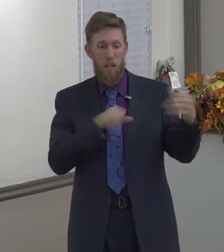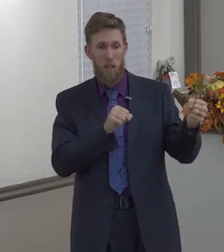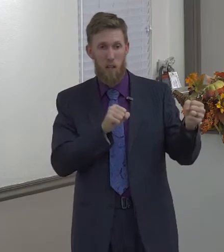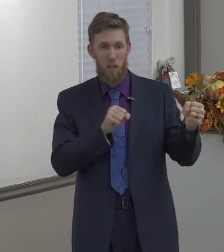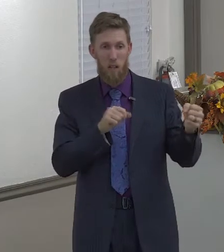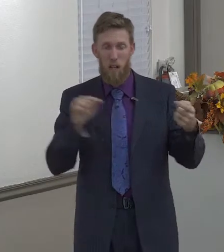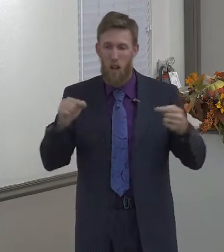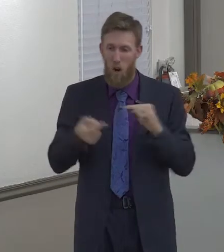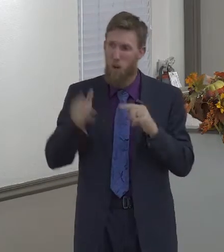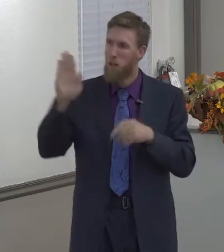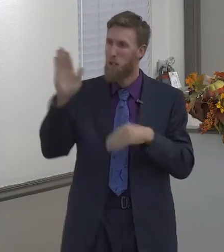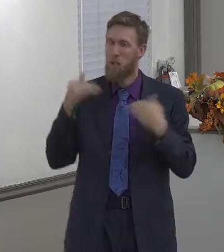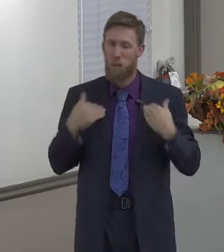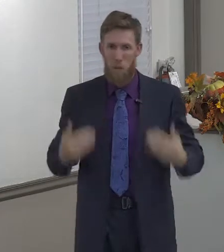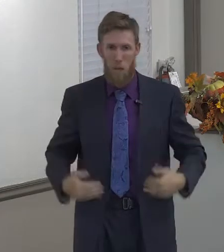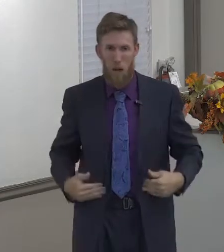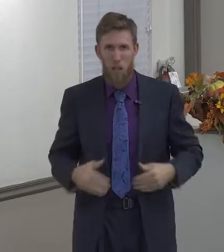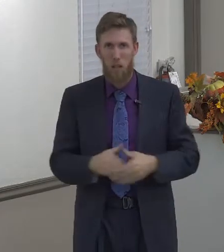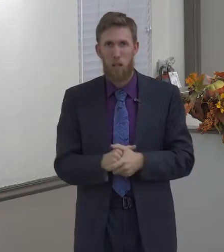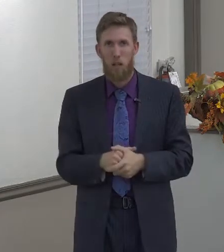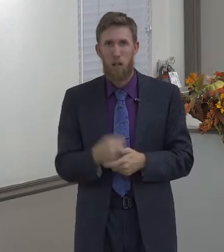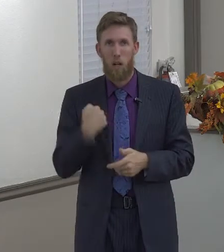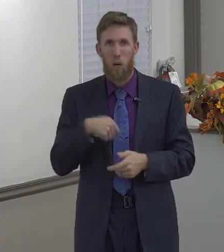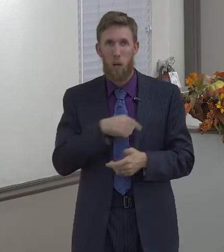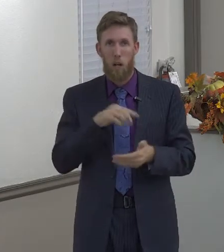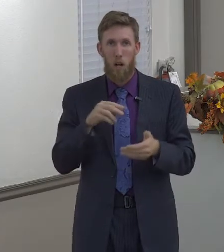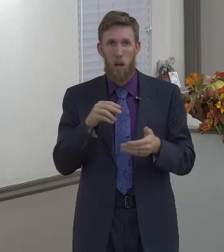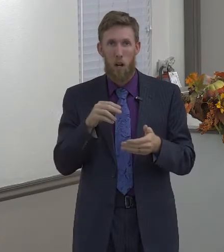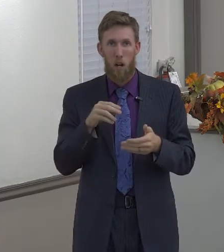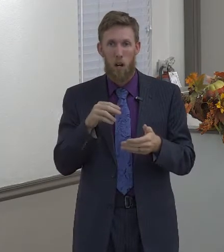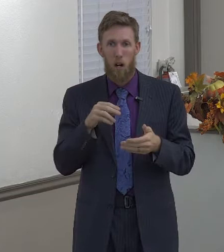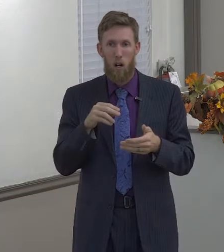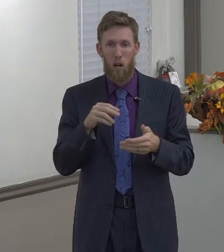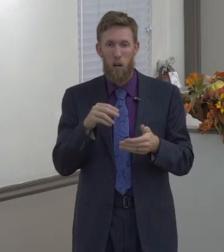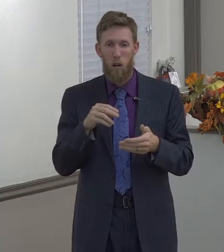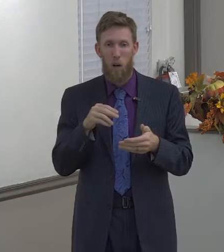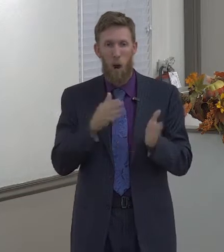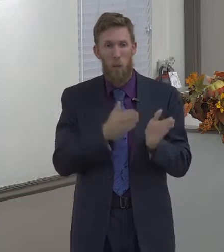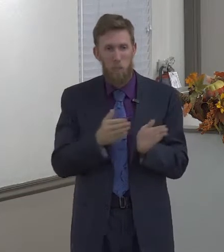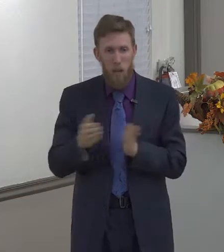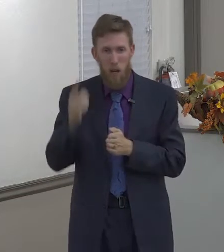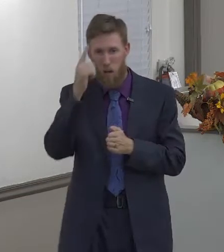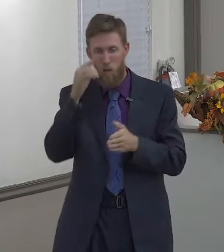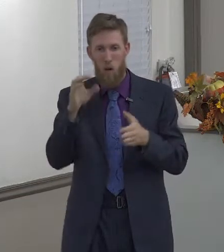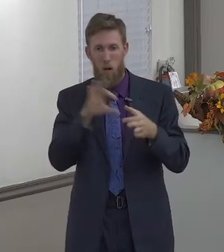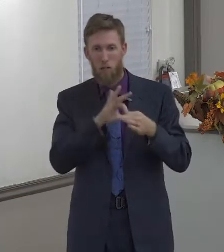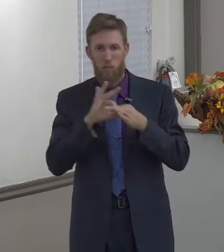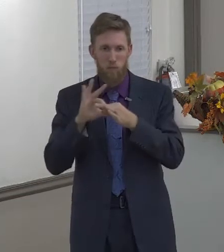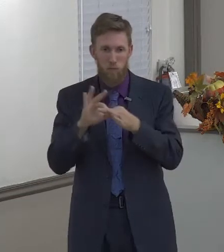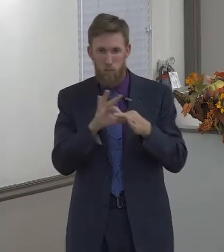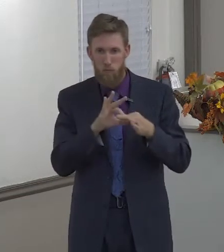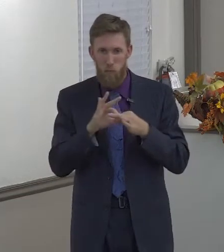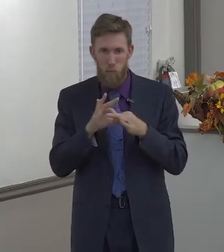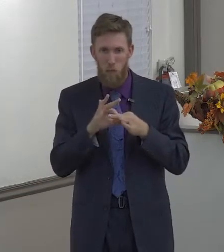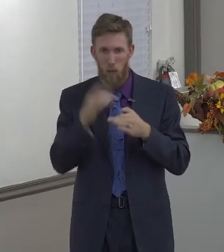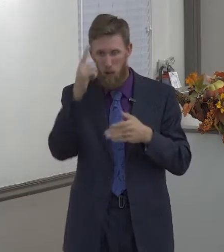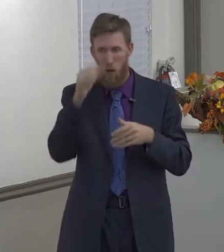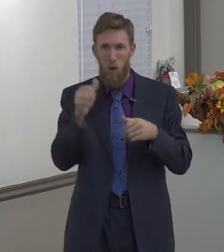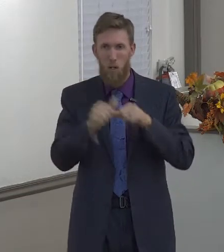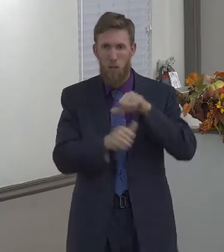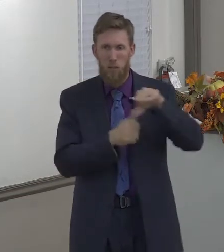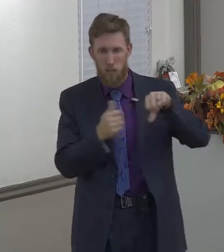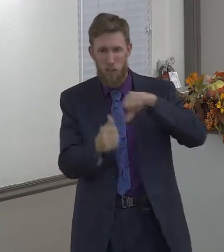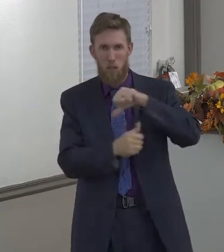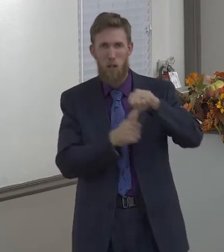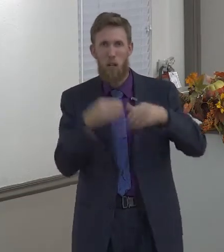This one's important. 1 Corinthians 12:21, and the eye cannot say unto the hand, I have no need of thee, nor again the head to the feet, I have no need of